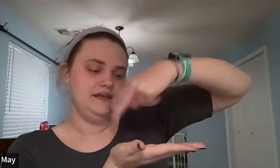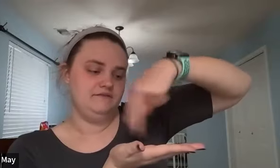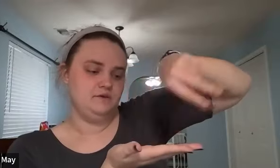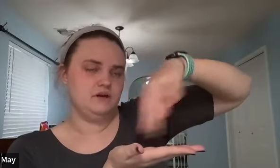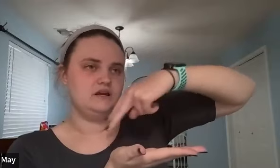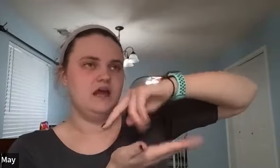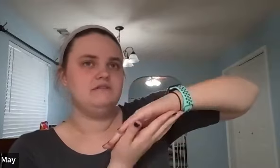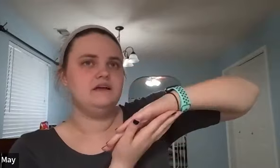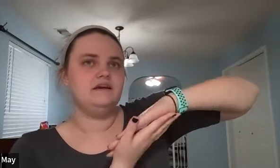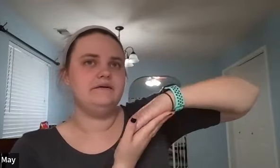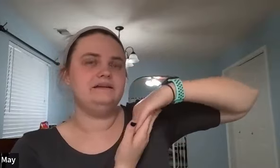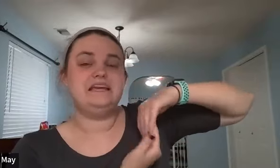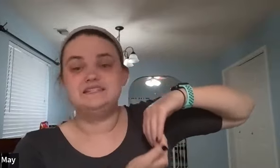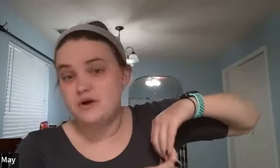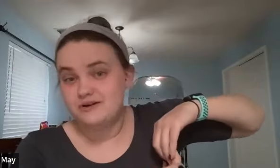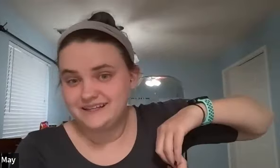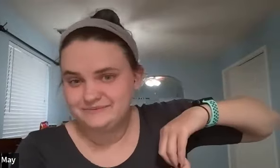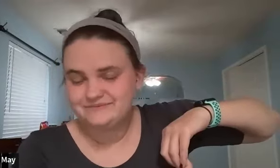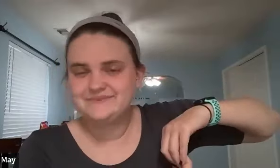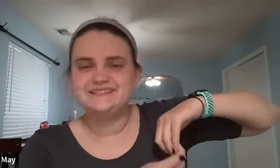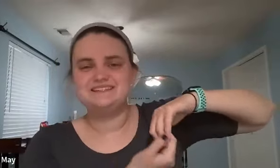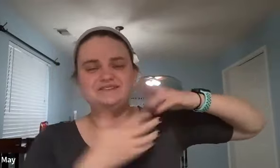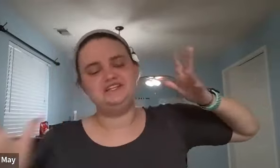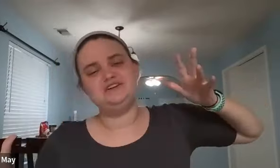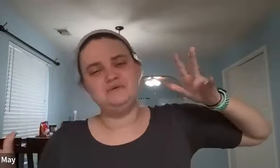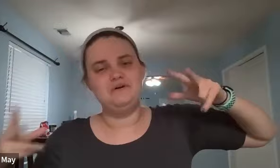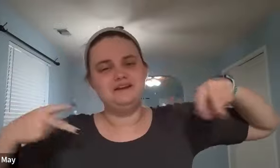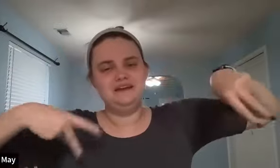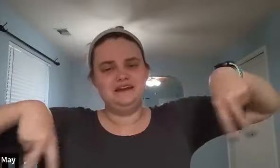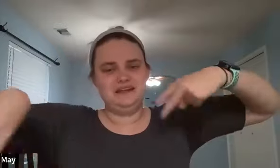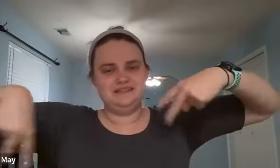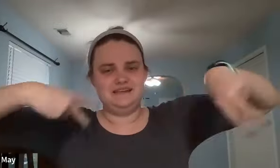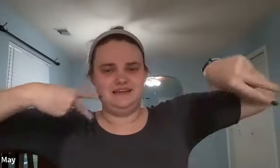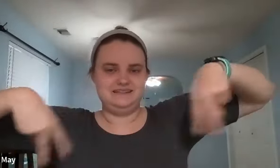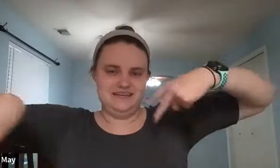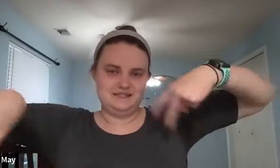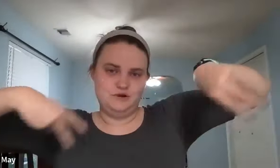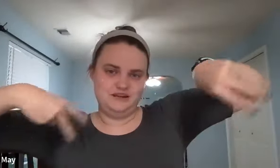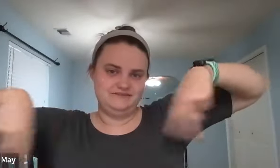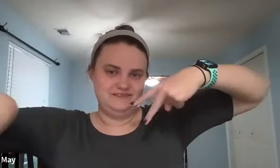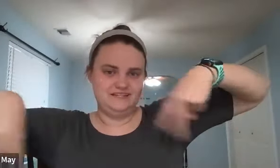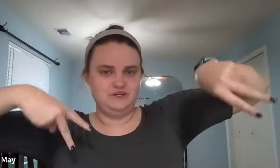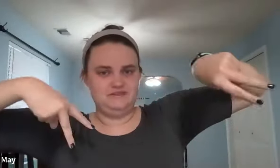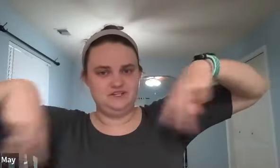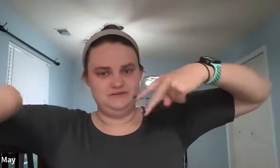If you were going to have like a dance party, because that's like, you know, one, and it's like dance party. It's when you have two. Yeah.